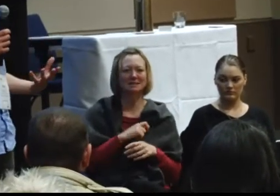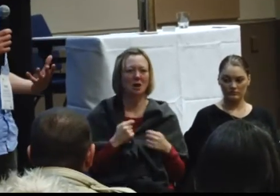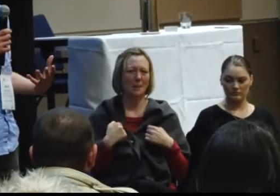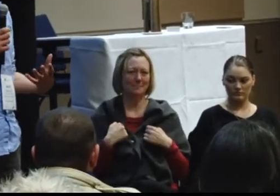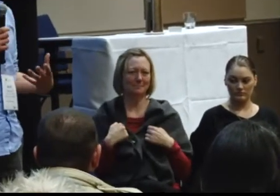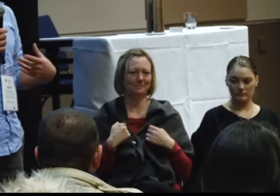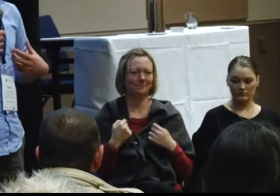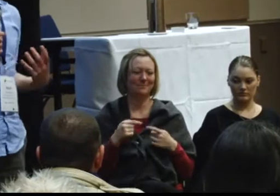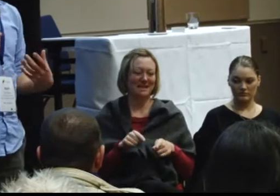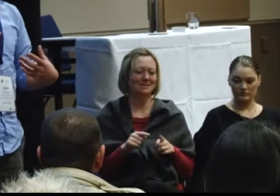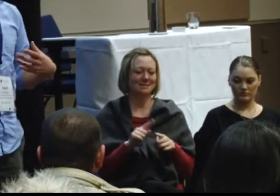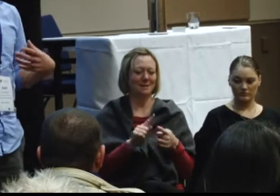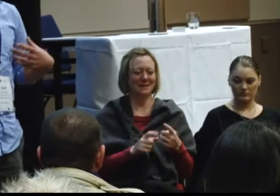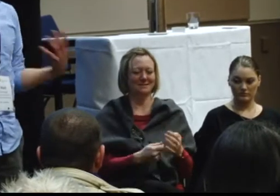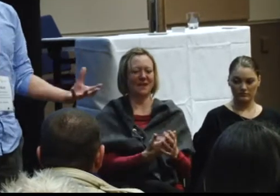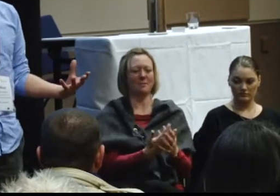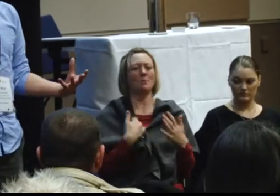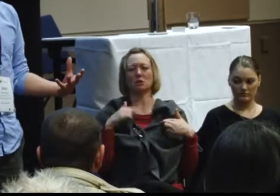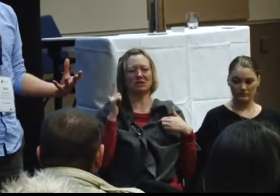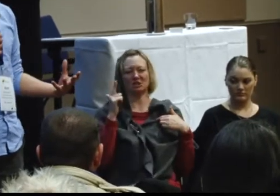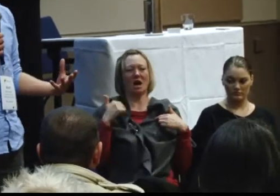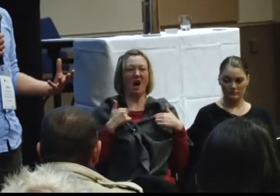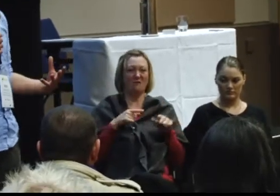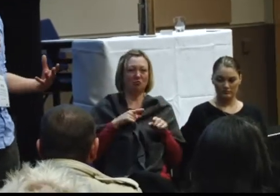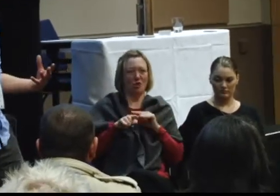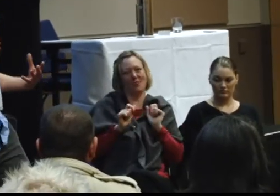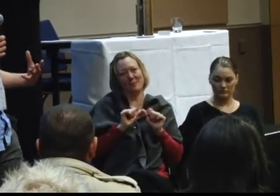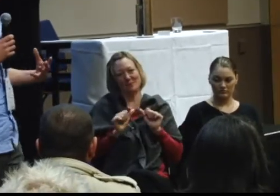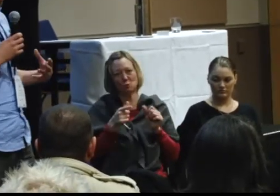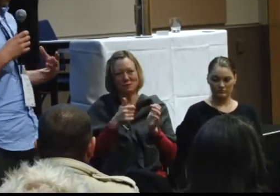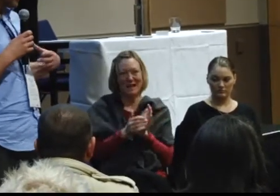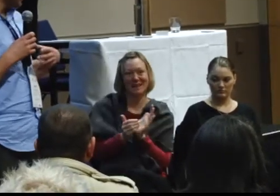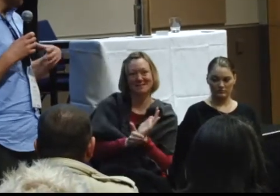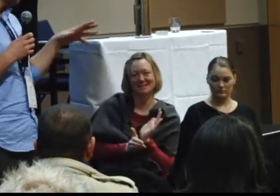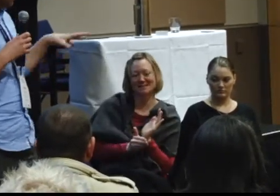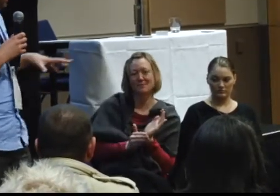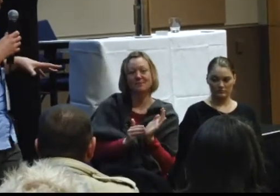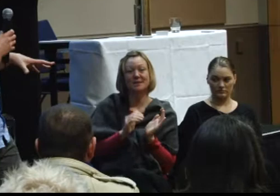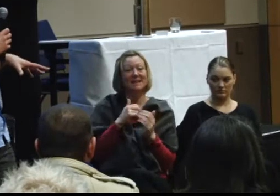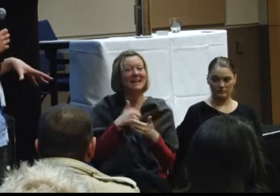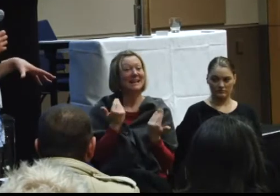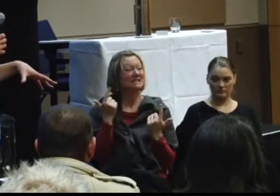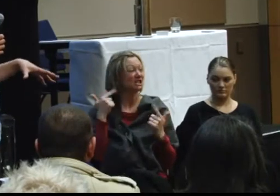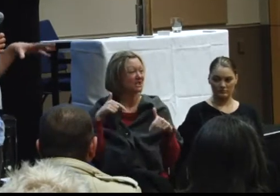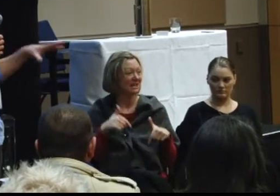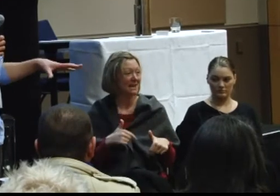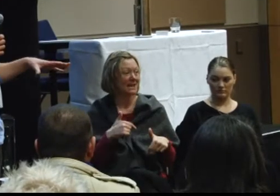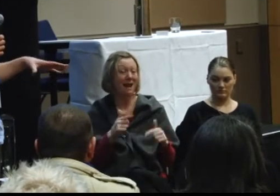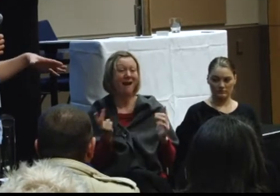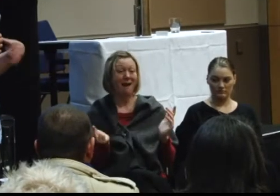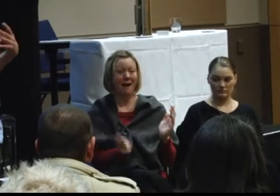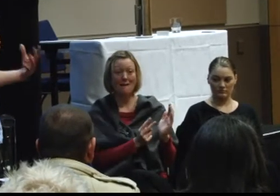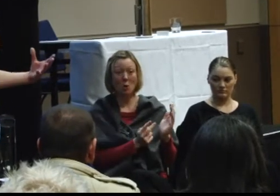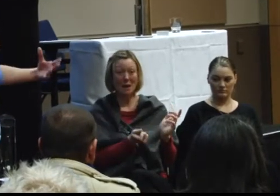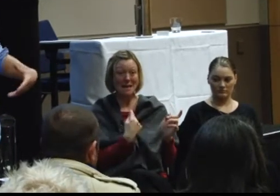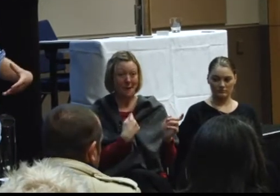That's still in development. I'm not a teacher, so I've done my best to sell it. I would appreciate any teachers in the room having a look at that